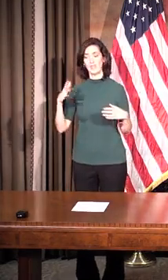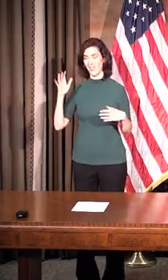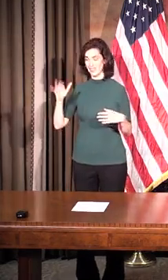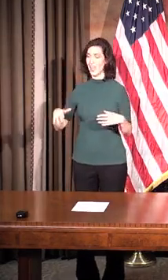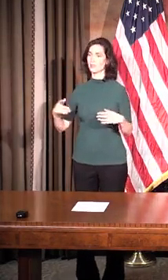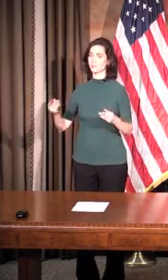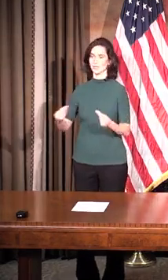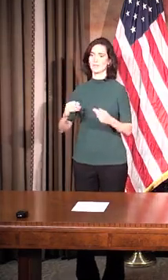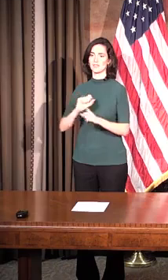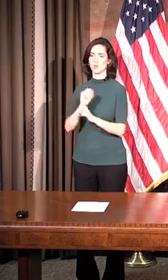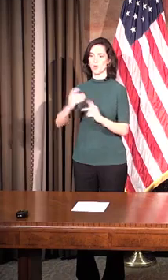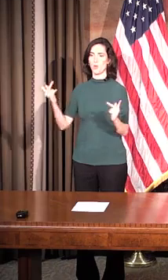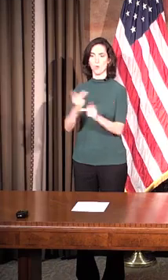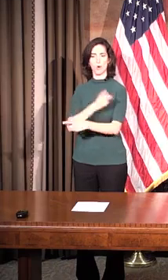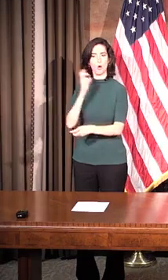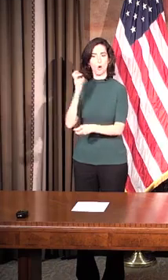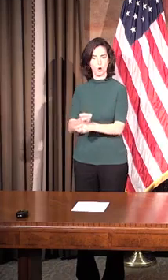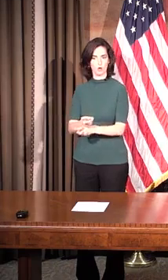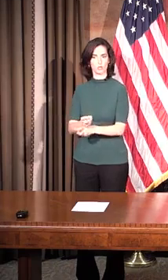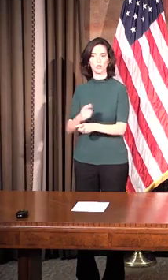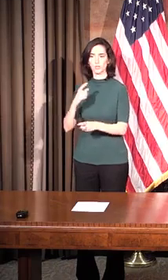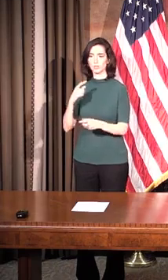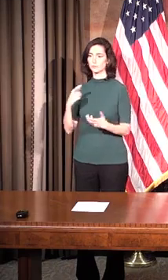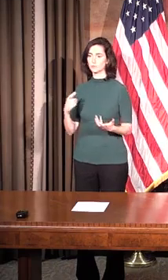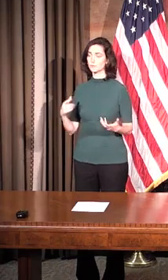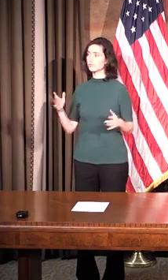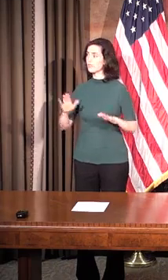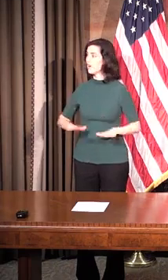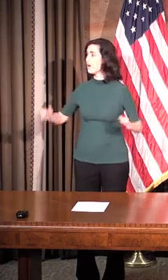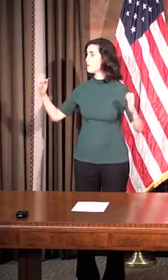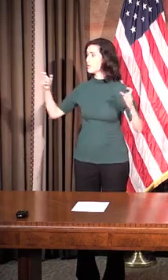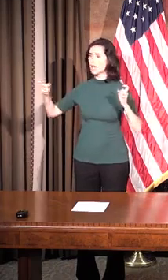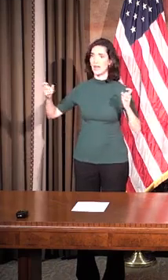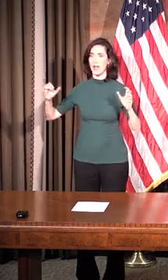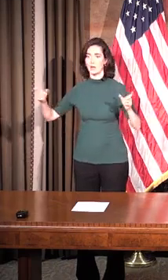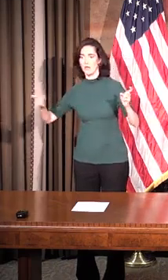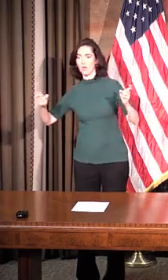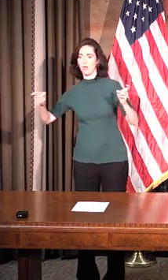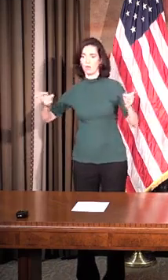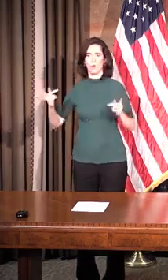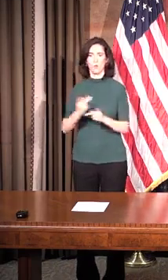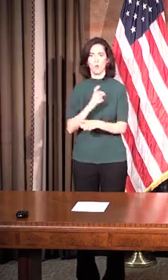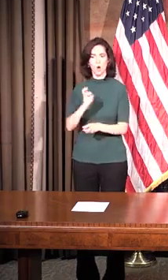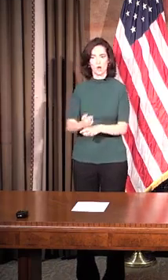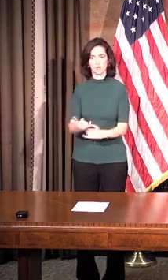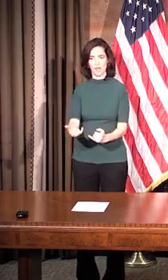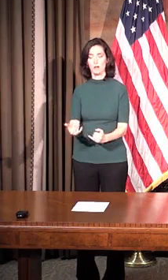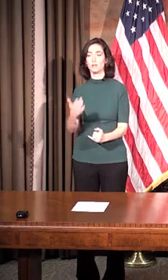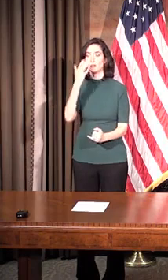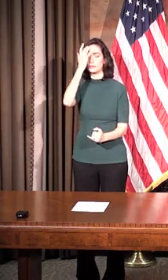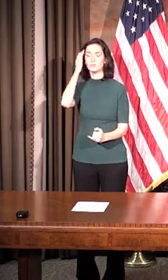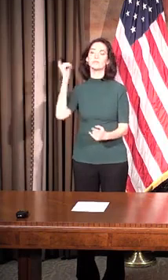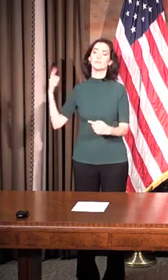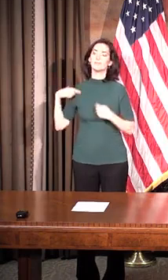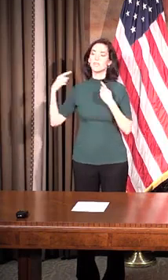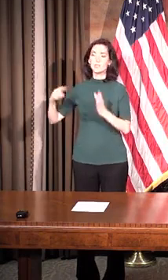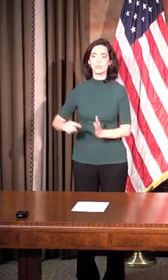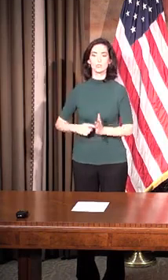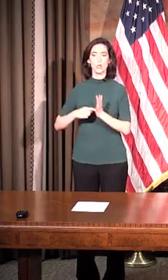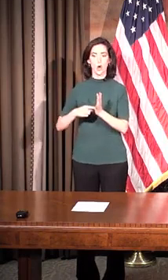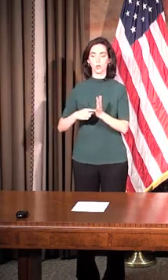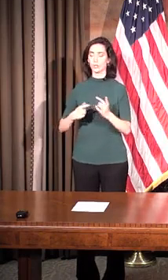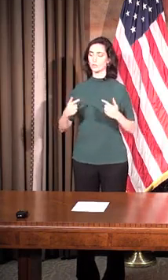managing this public health emergency. I've been saying from the very beginning that this is not the sort of situation that you're going to enforce your